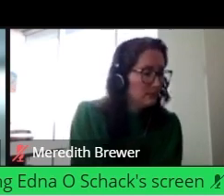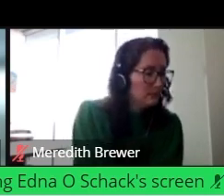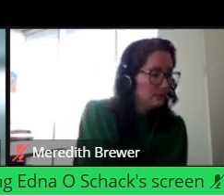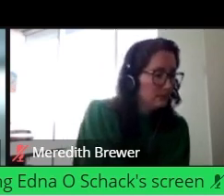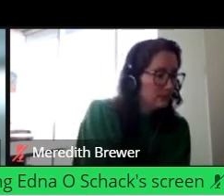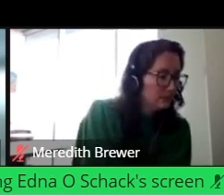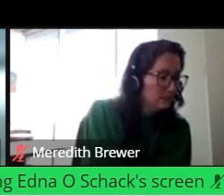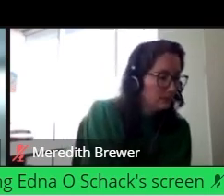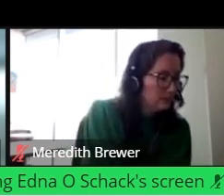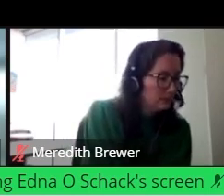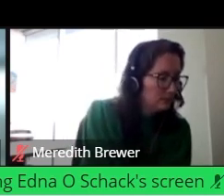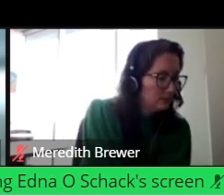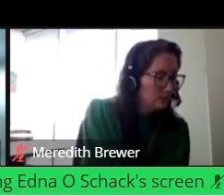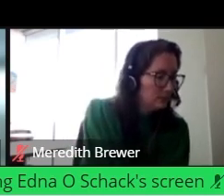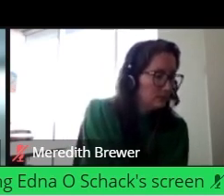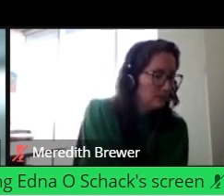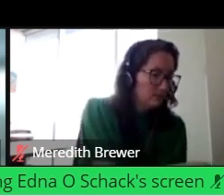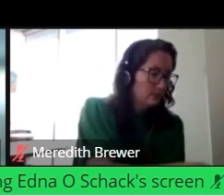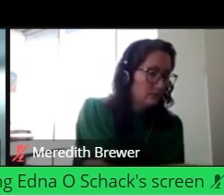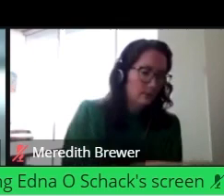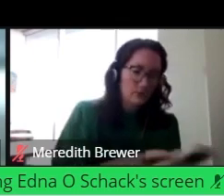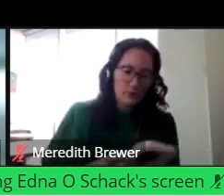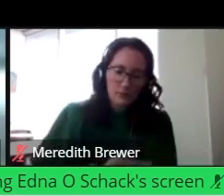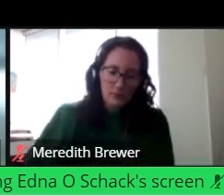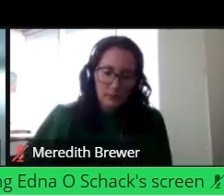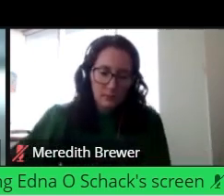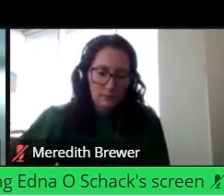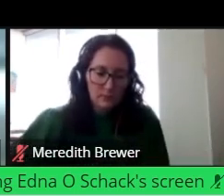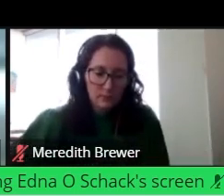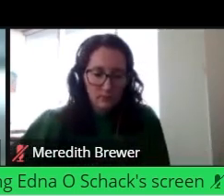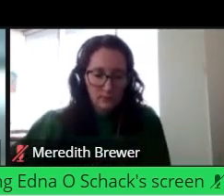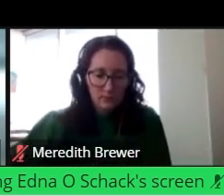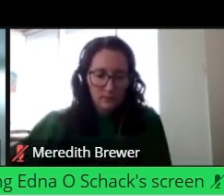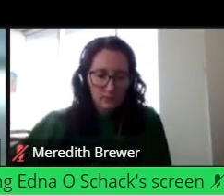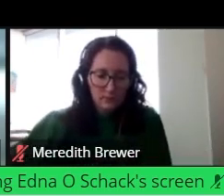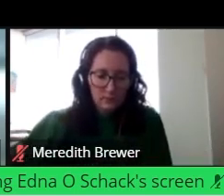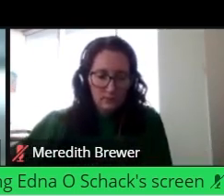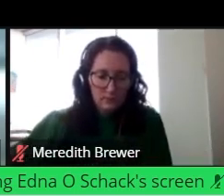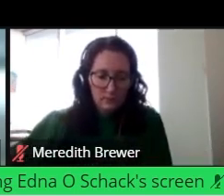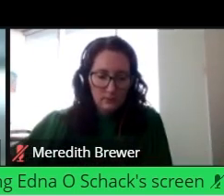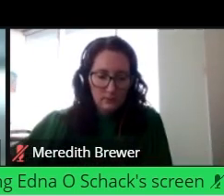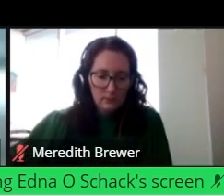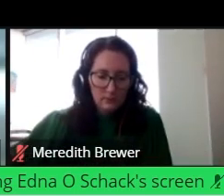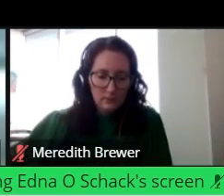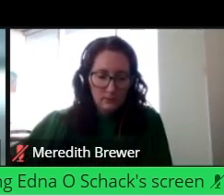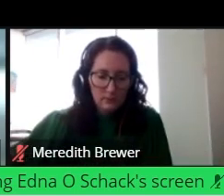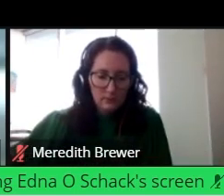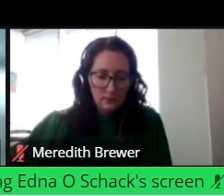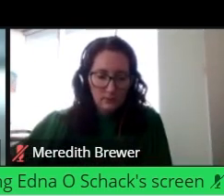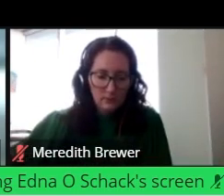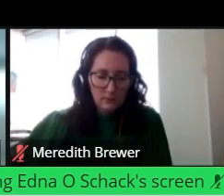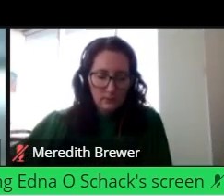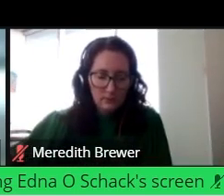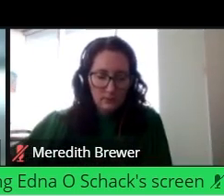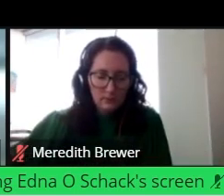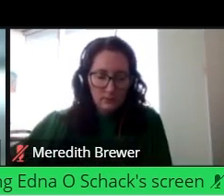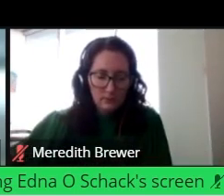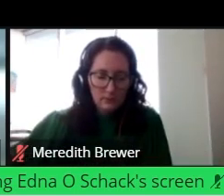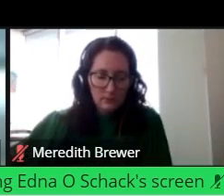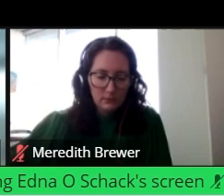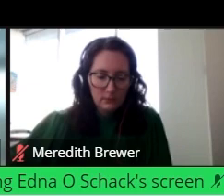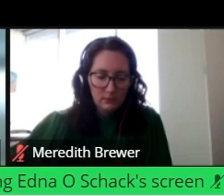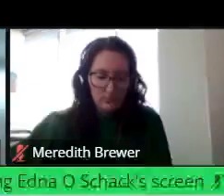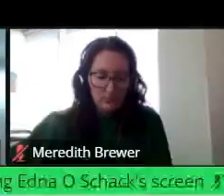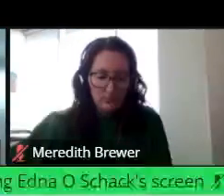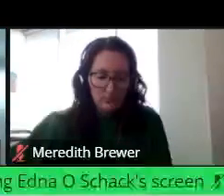from the United We Learn report. And then